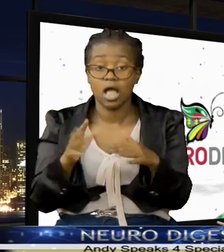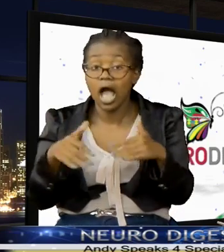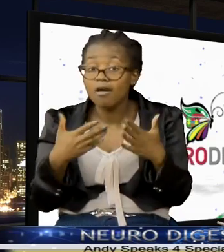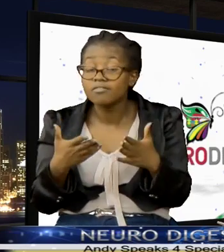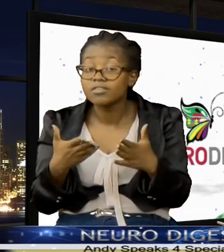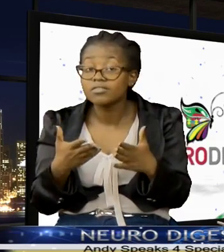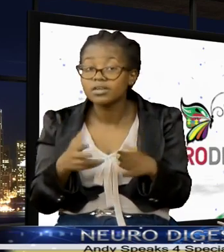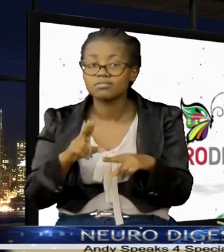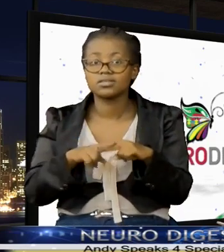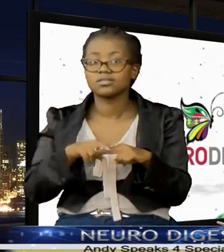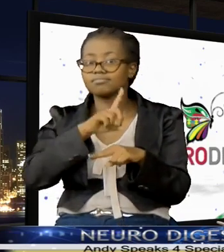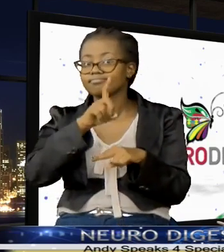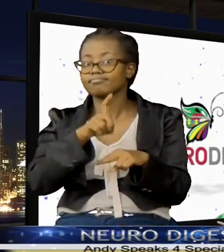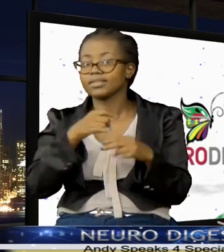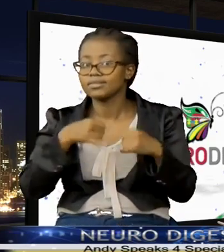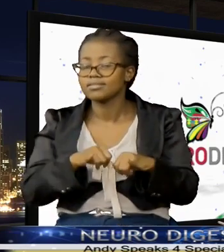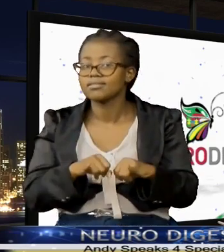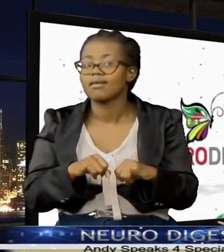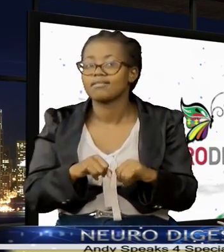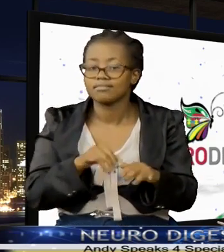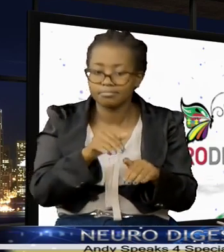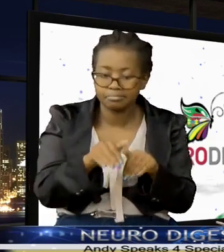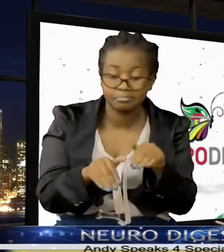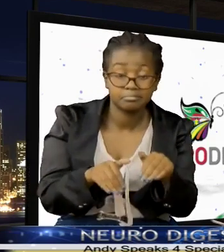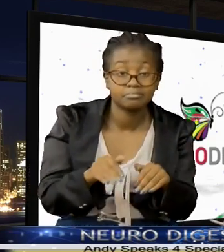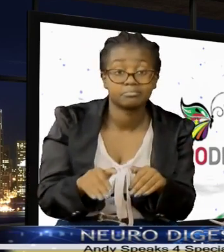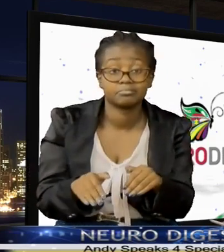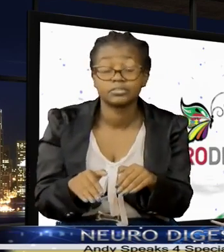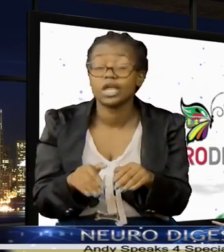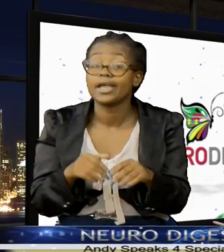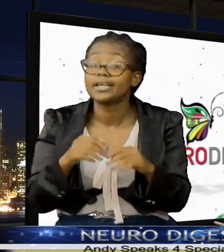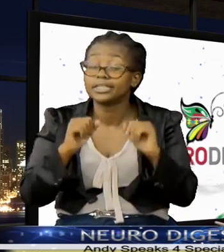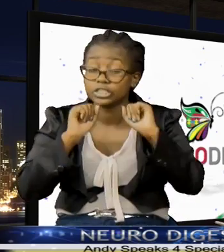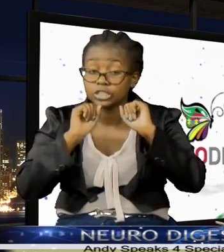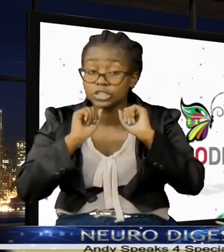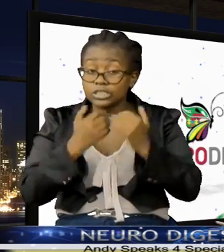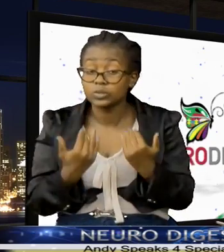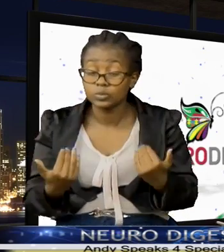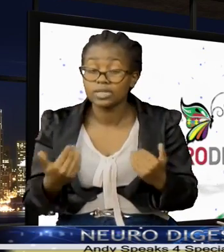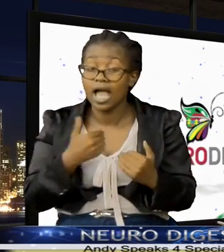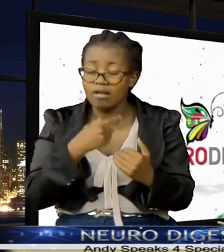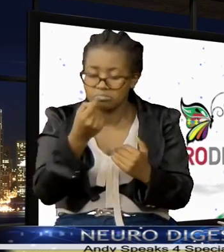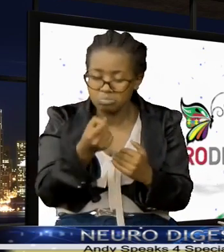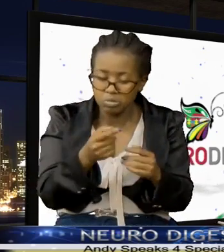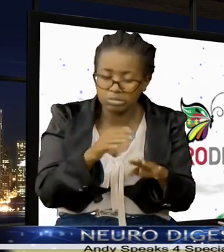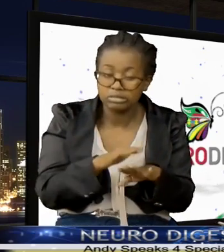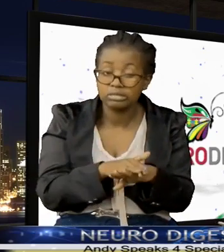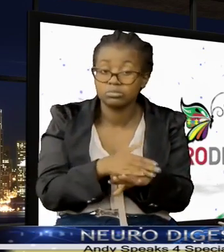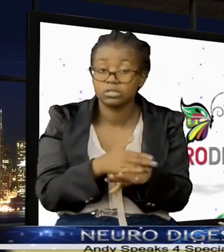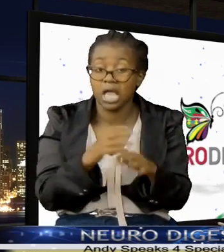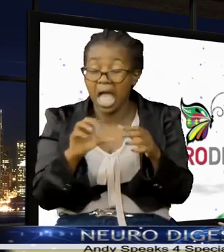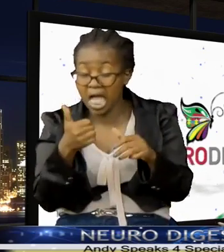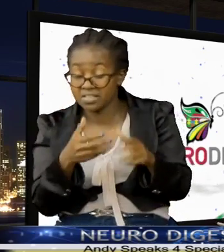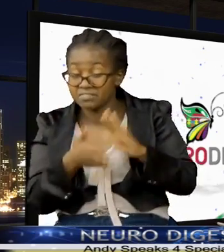they attempted to sit? Have they attempted to crawl? Yes, children have different speeds, but then there is a threshold which you should look